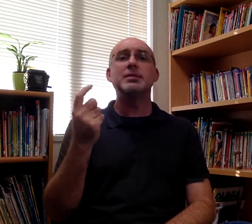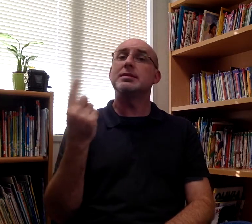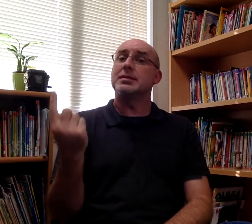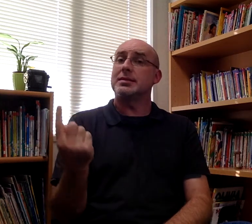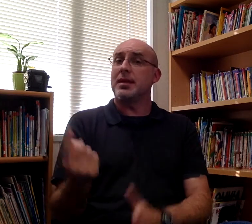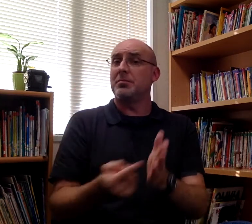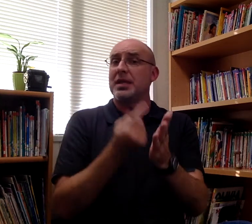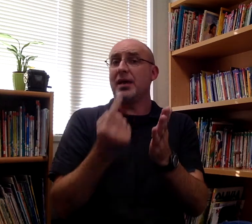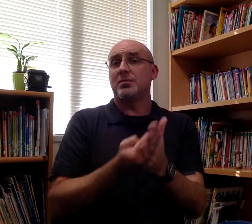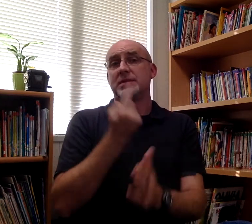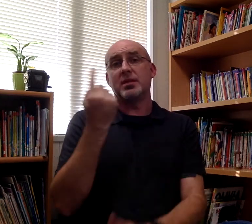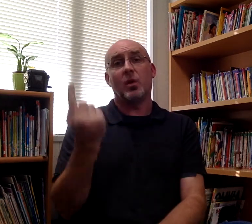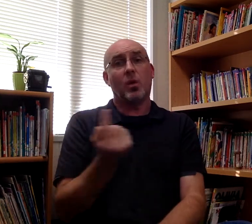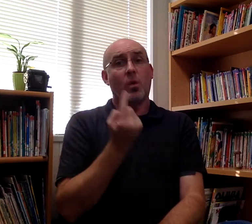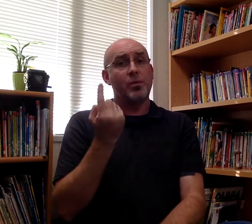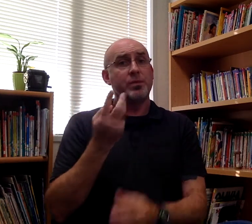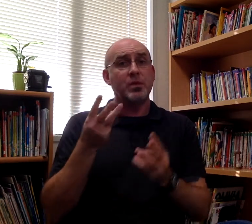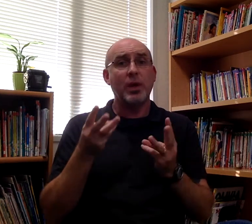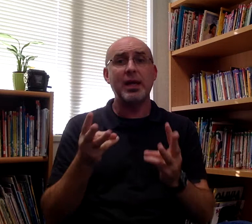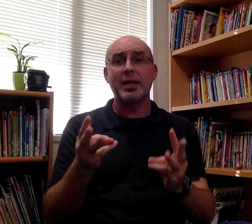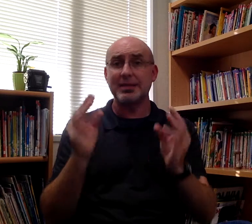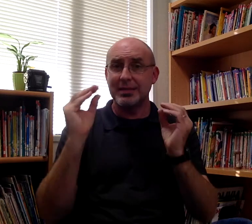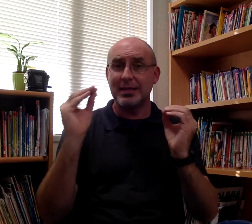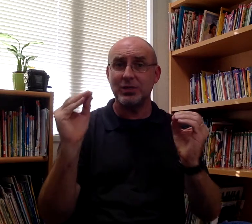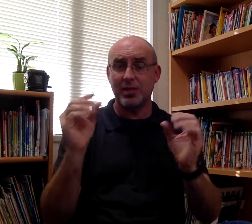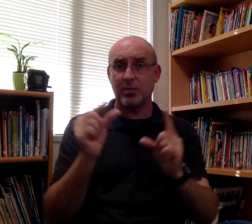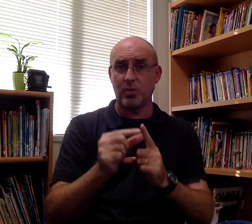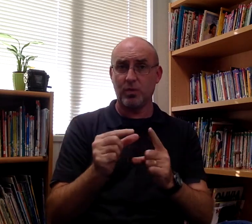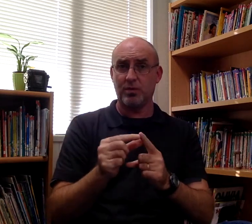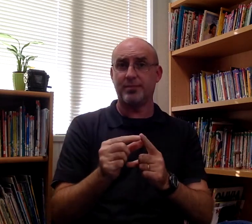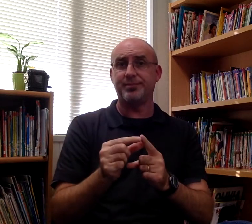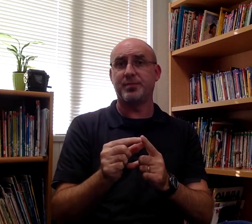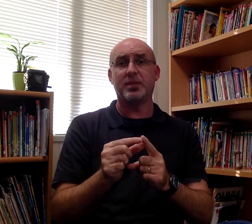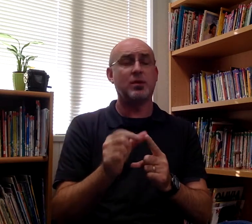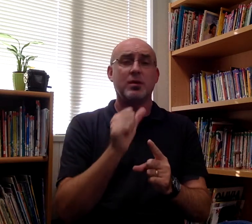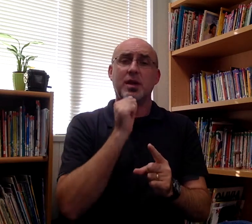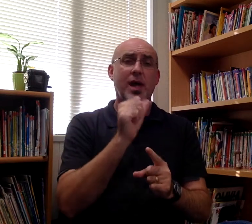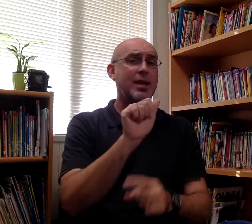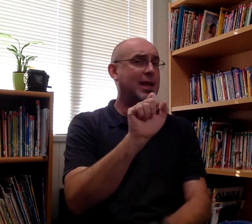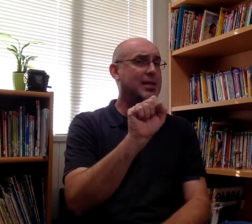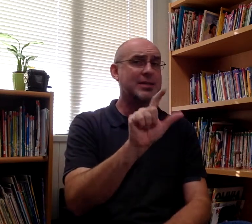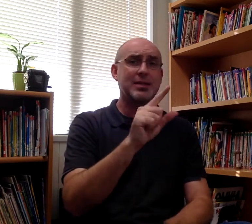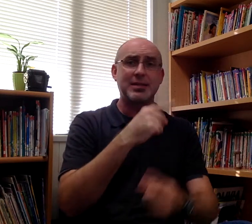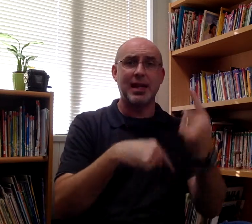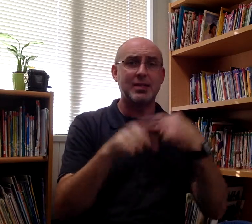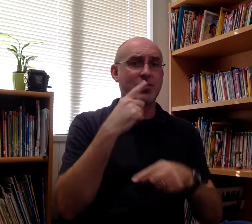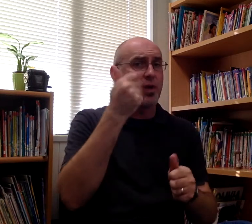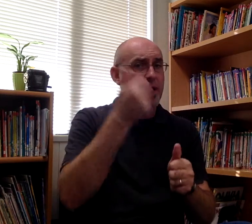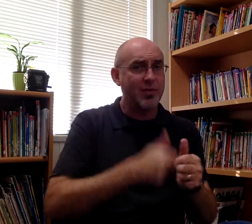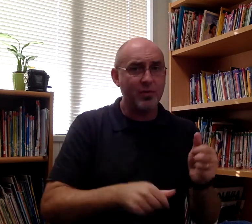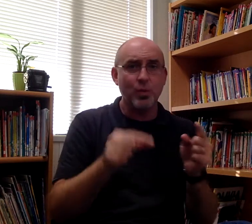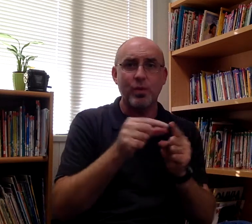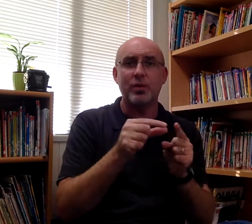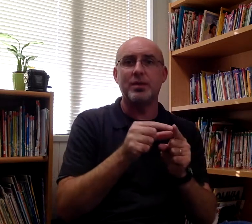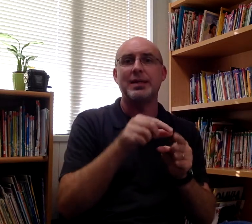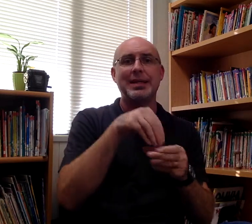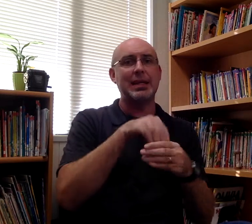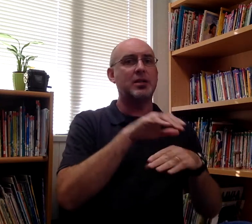is sometimes the only way to teach them a word. There are not ASL signs for every word in